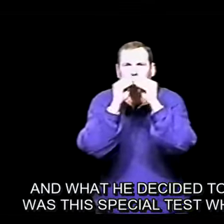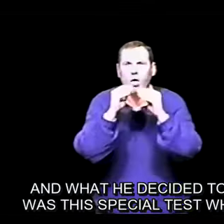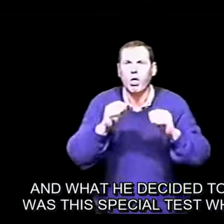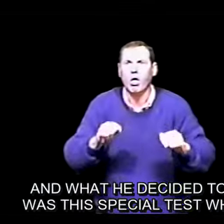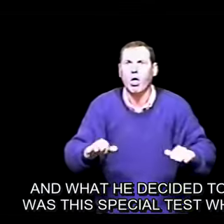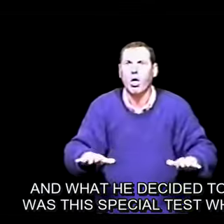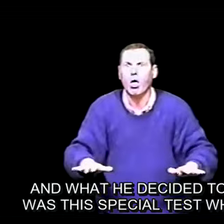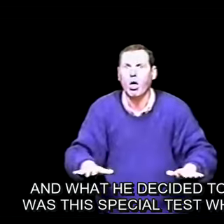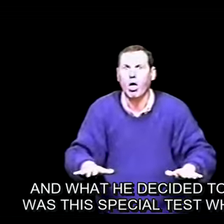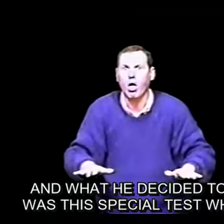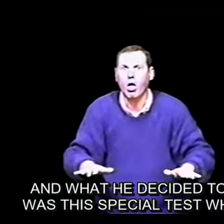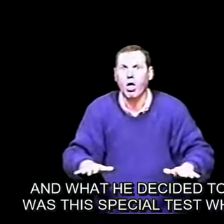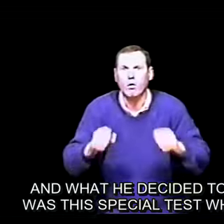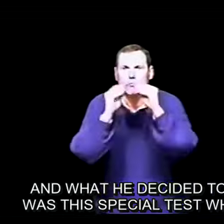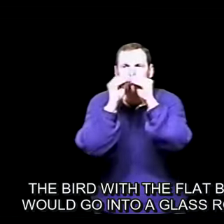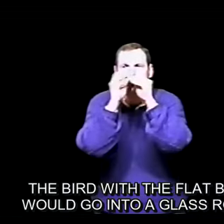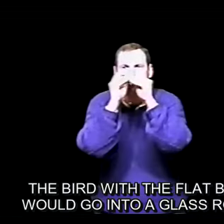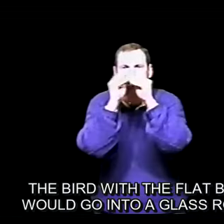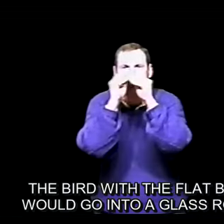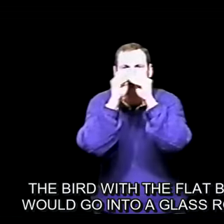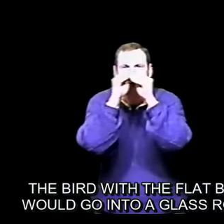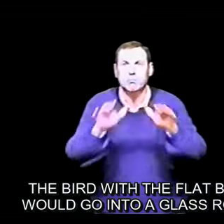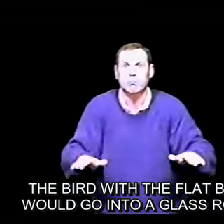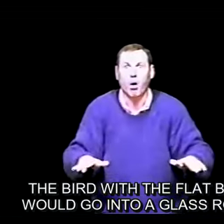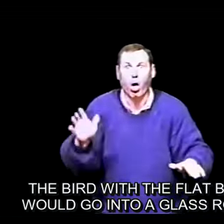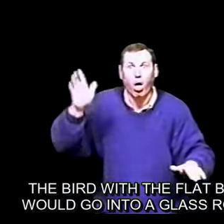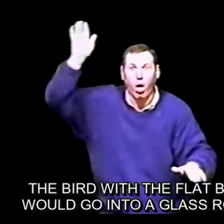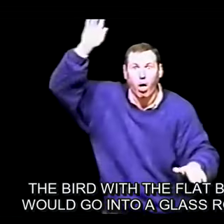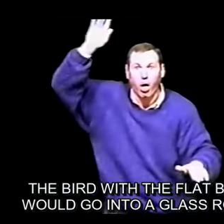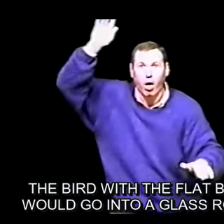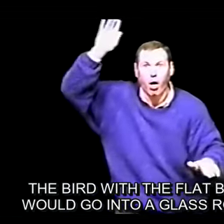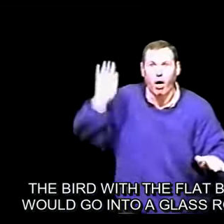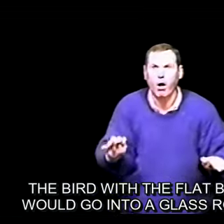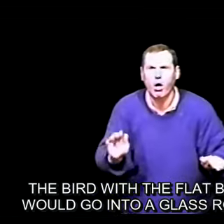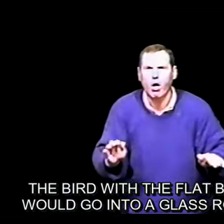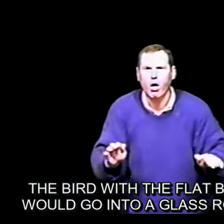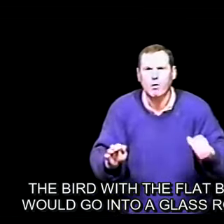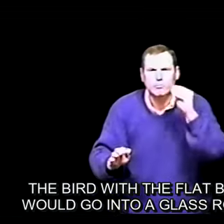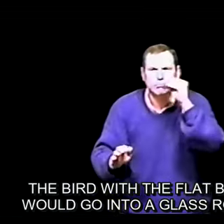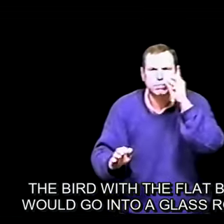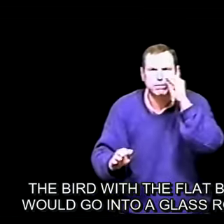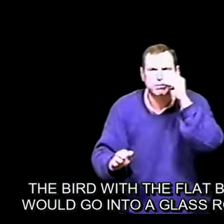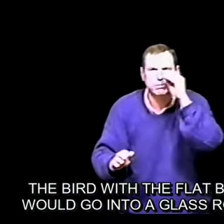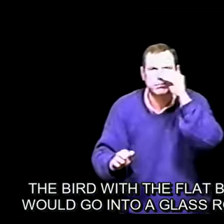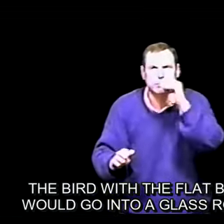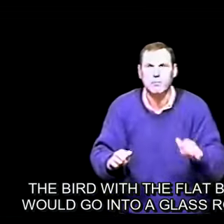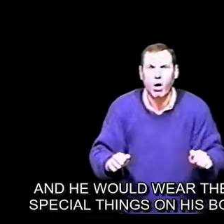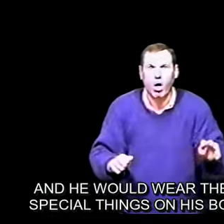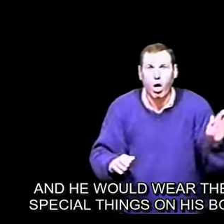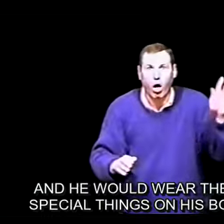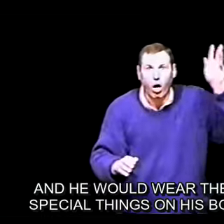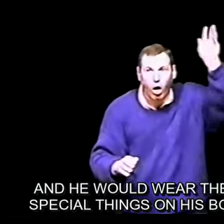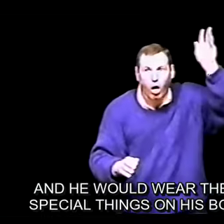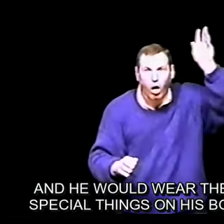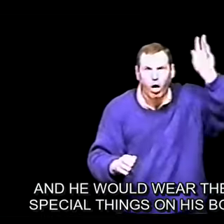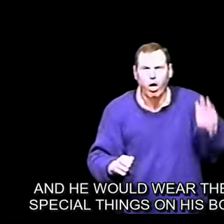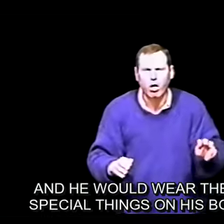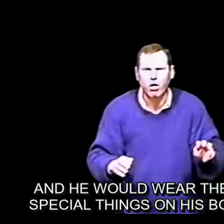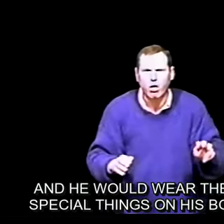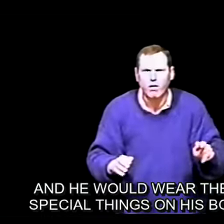this special test where the bird with the flat beak would go into a glass room. And he would wear the special